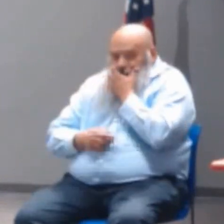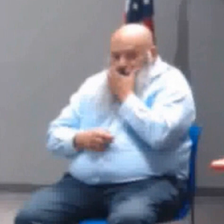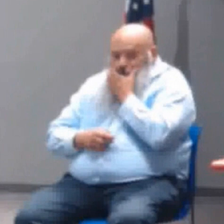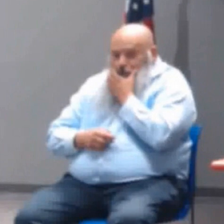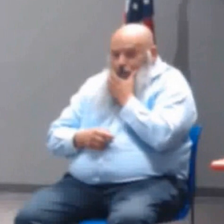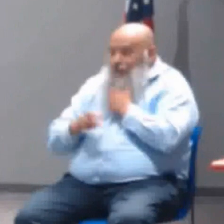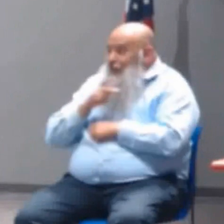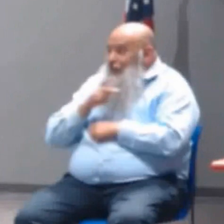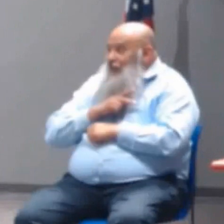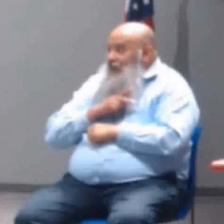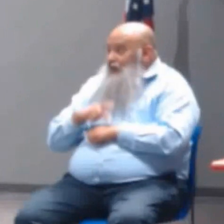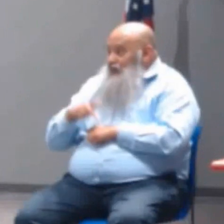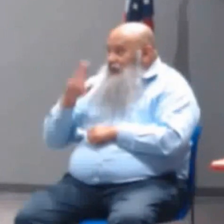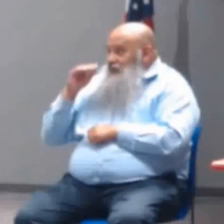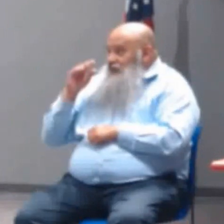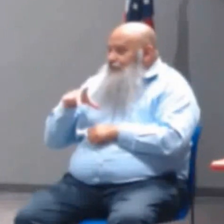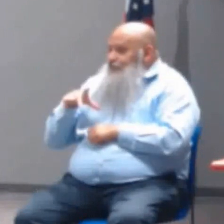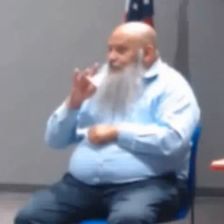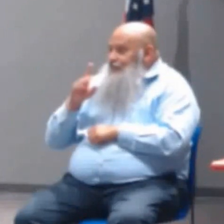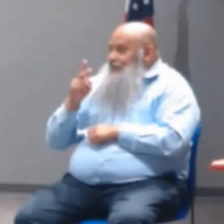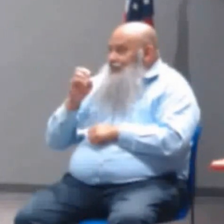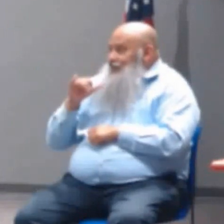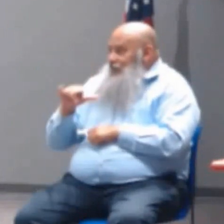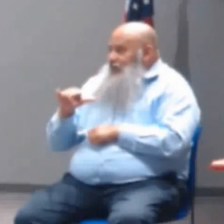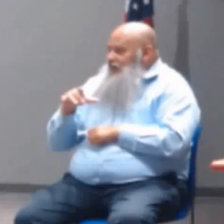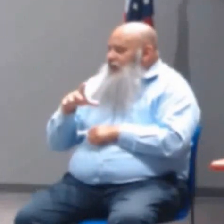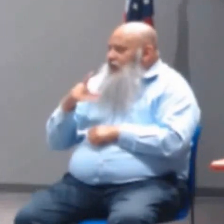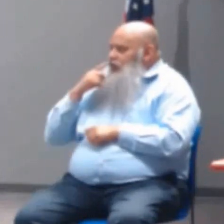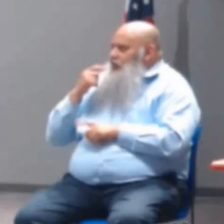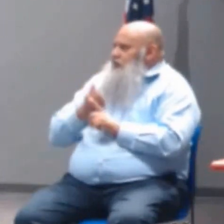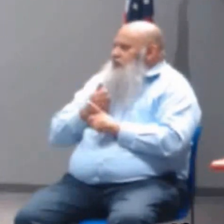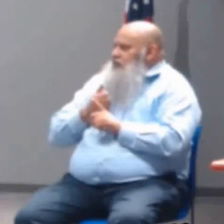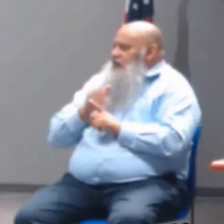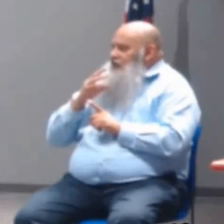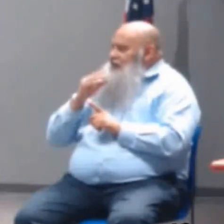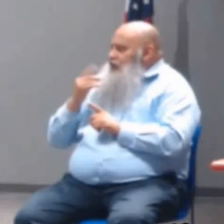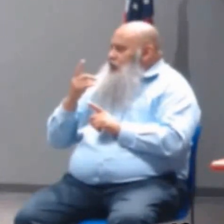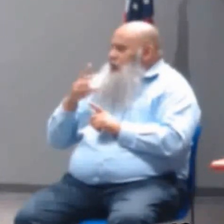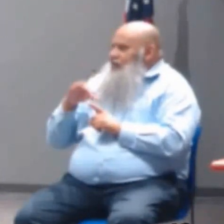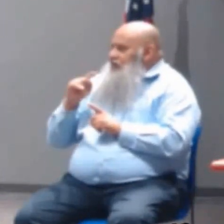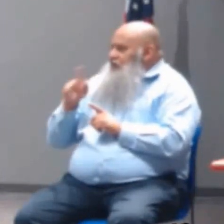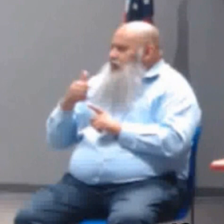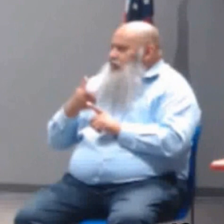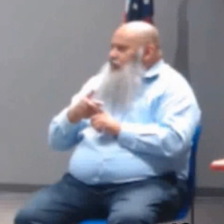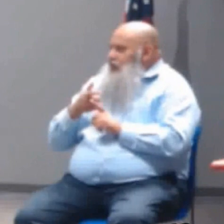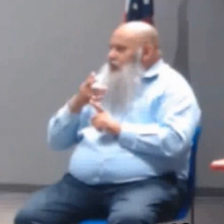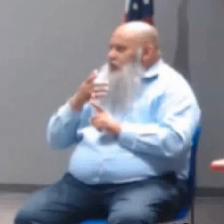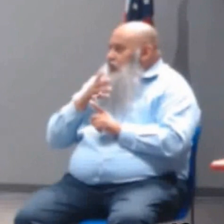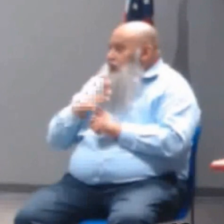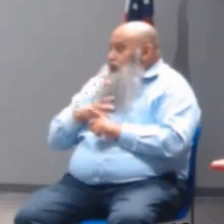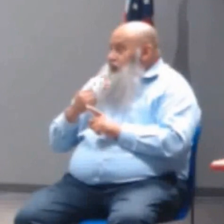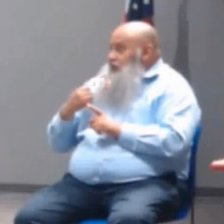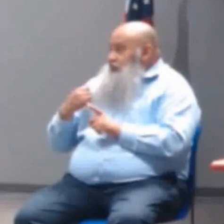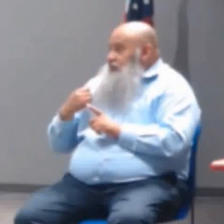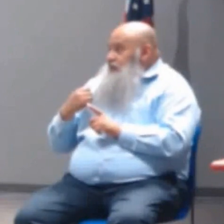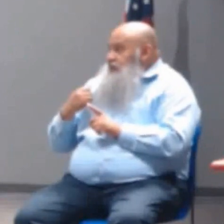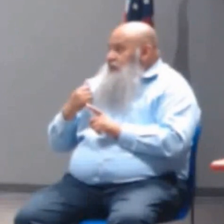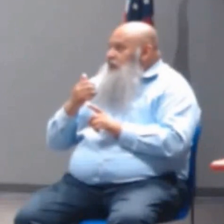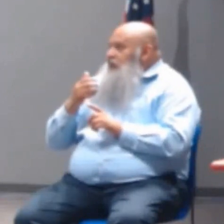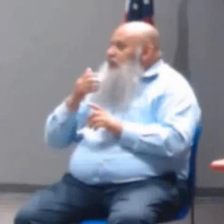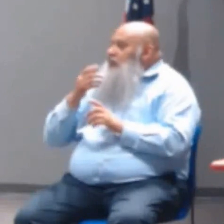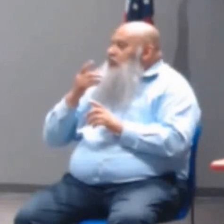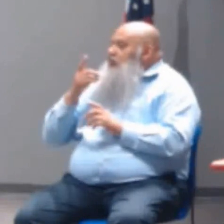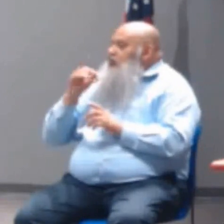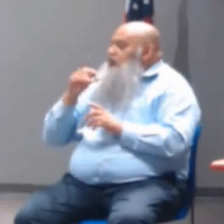The prince took the key and he thought to himself, if nobody finds out about the princess, the dragons will